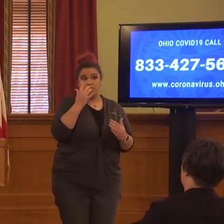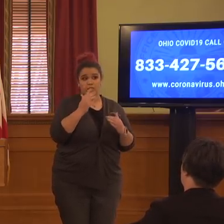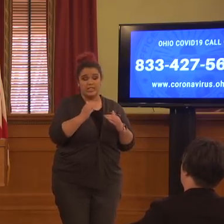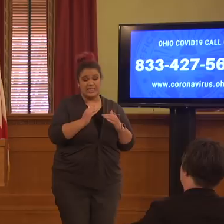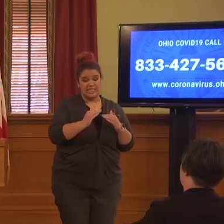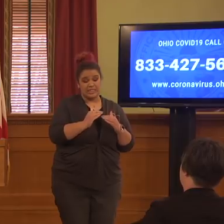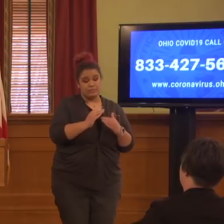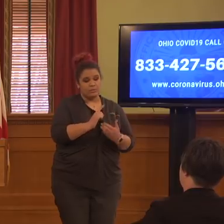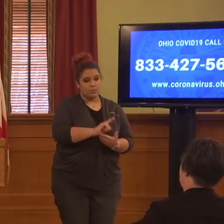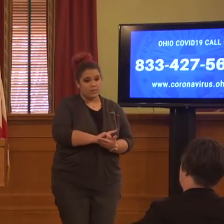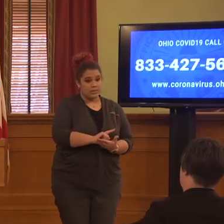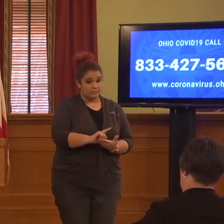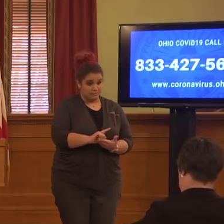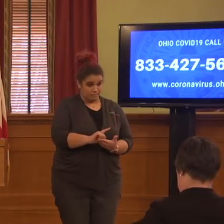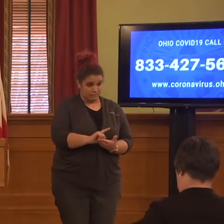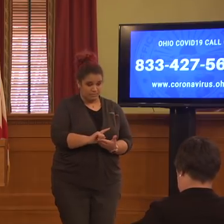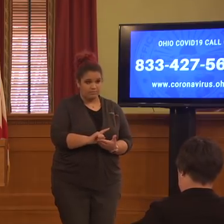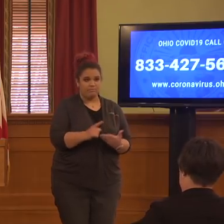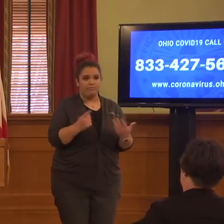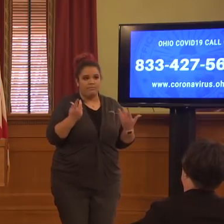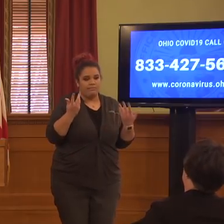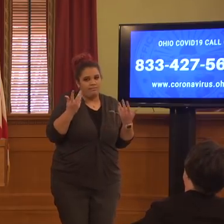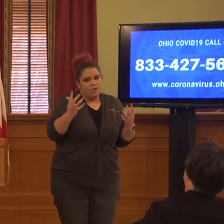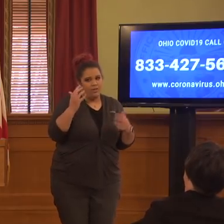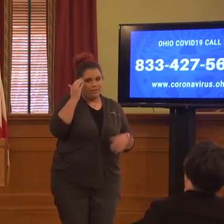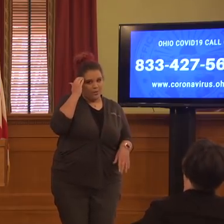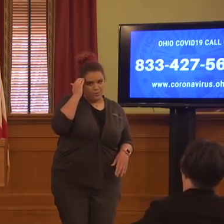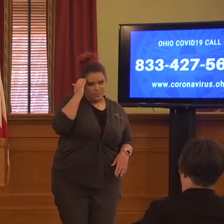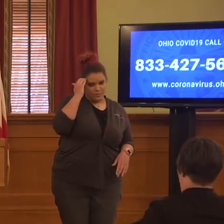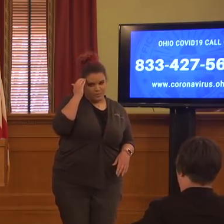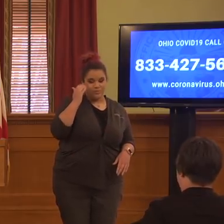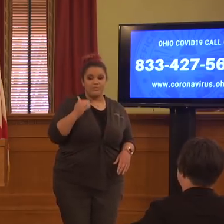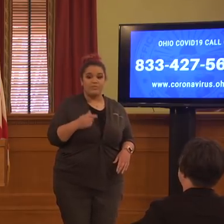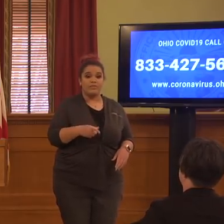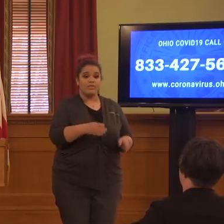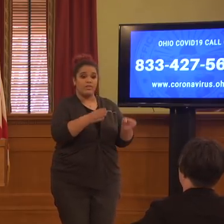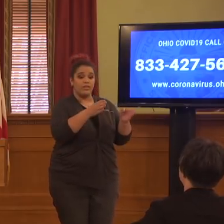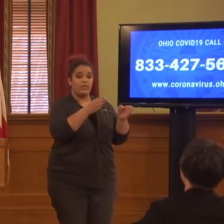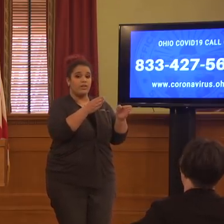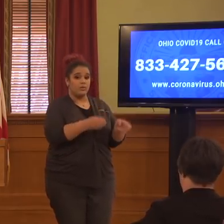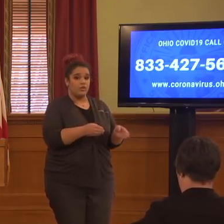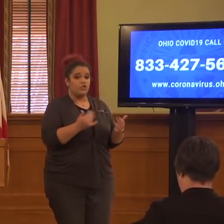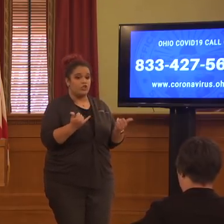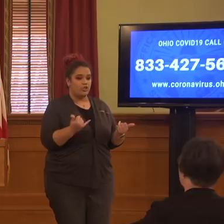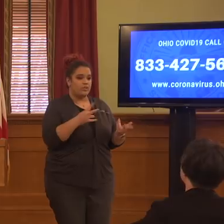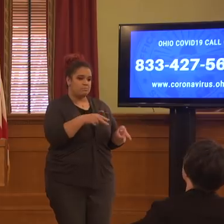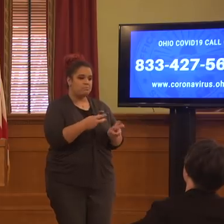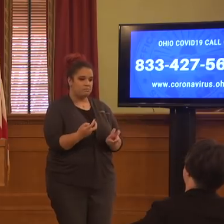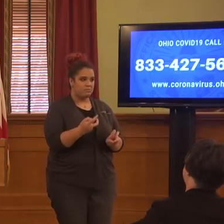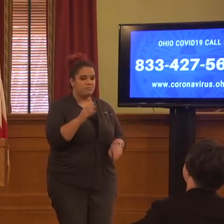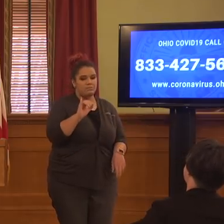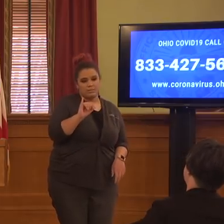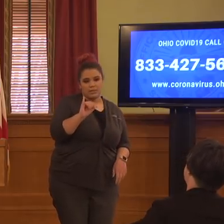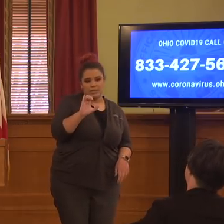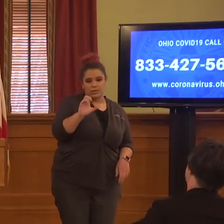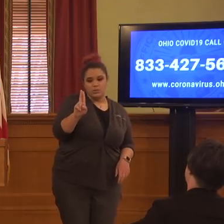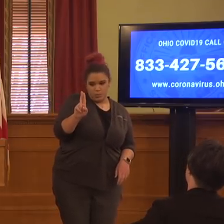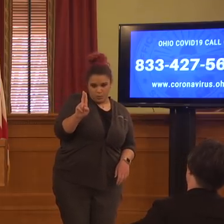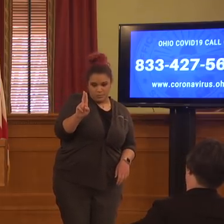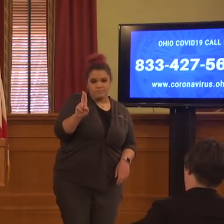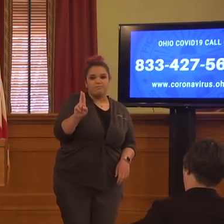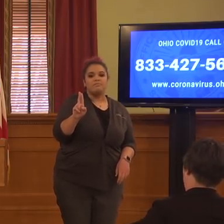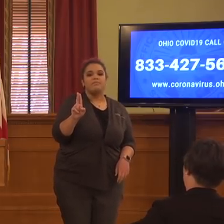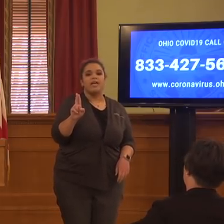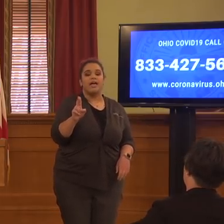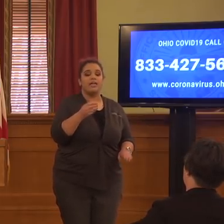And that is as much as I know. I do know the individuals in an ICU unit, and I do believe had